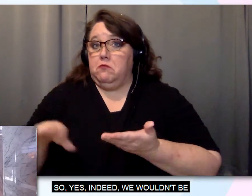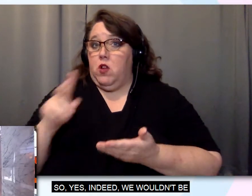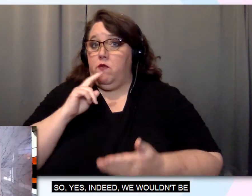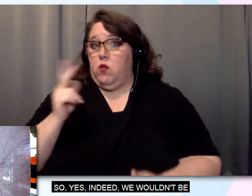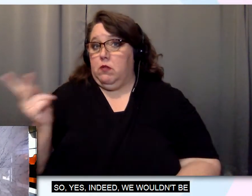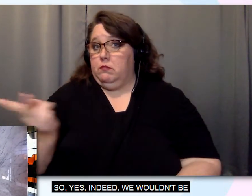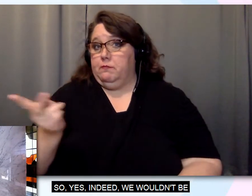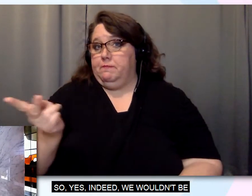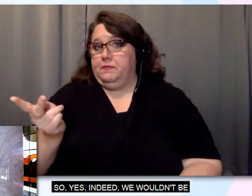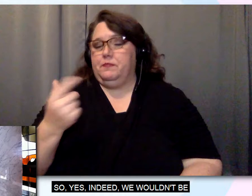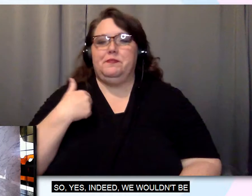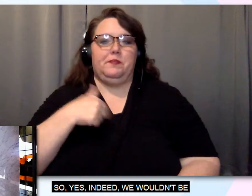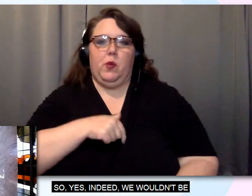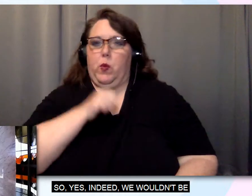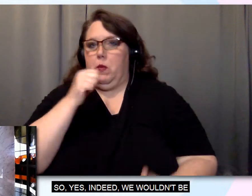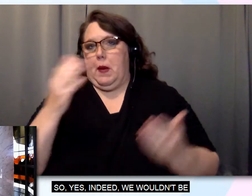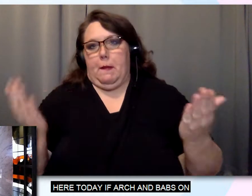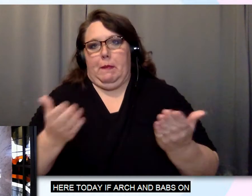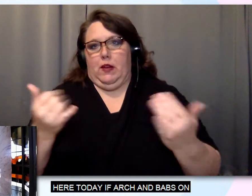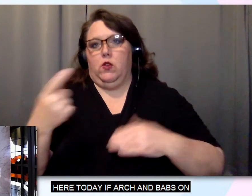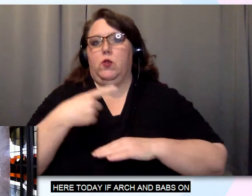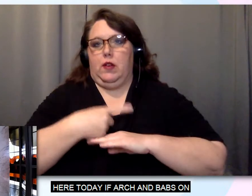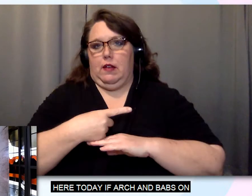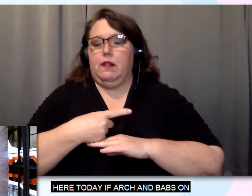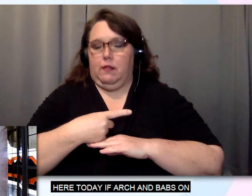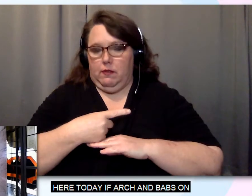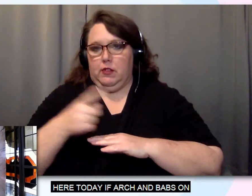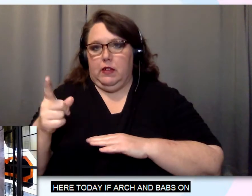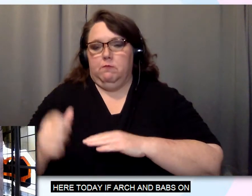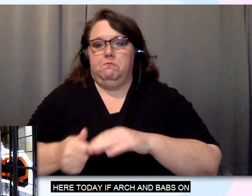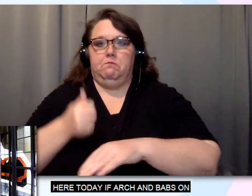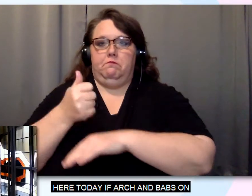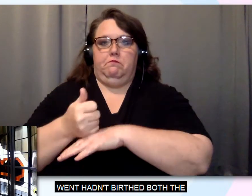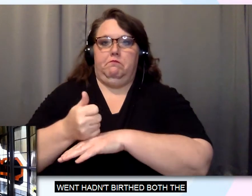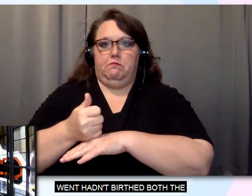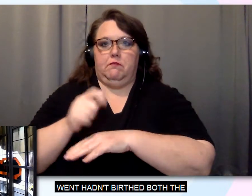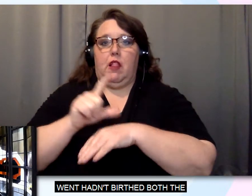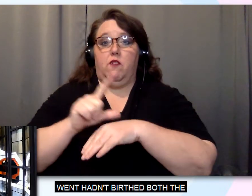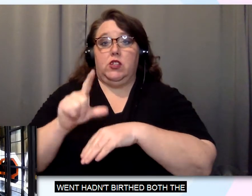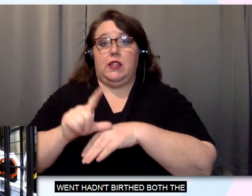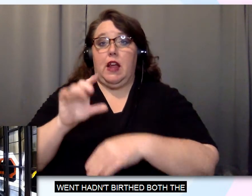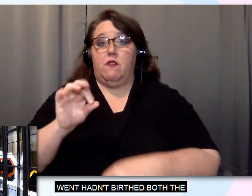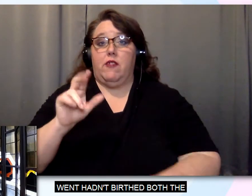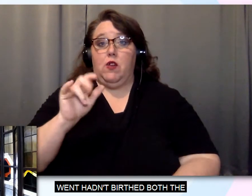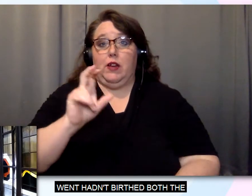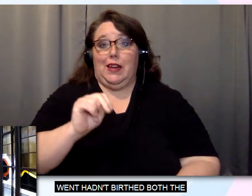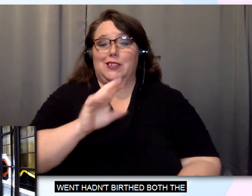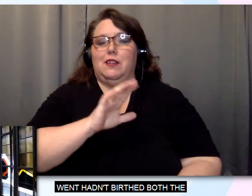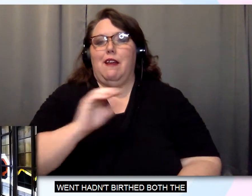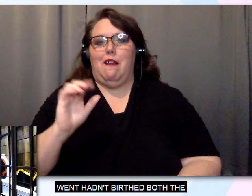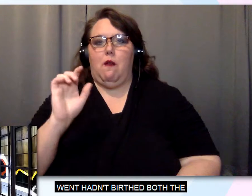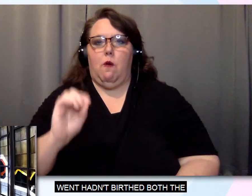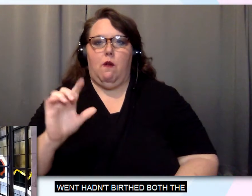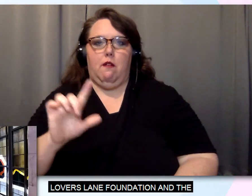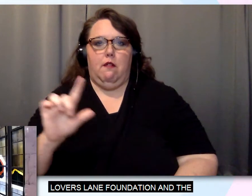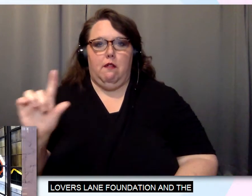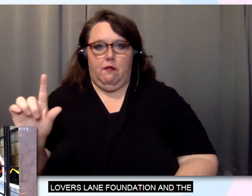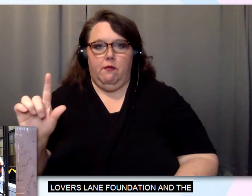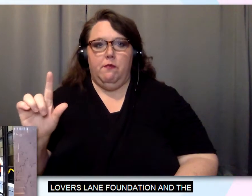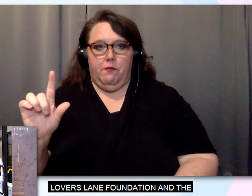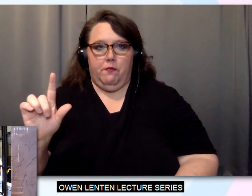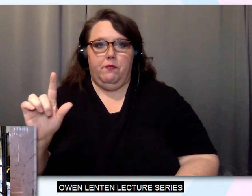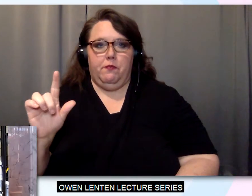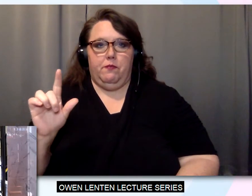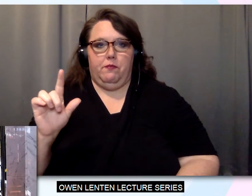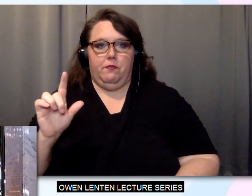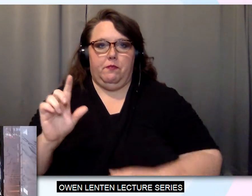we wouldn't be here today if Arch and Babs Owen hadn't birthed both the Lovers Lane Foundation and